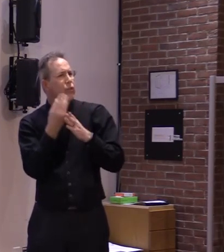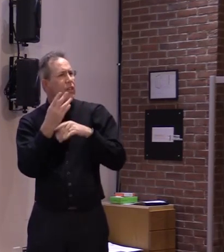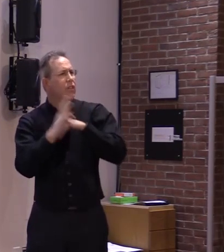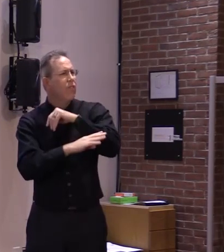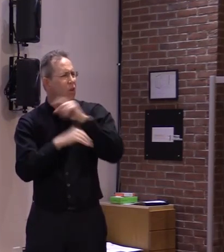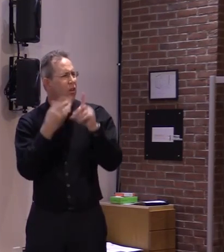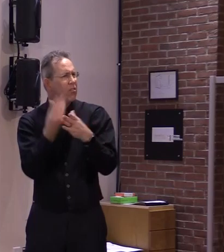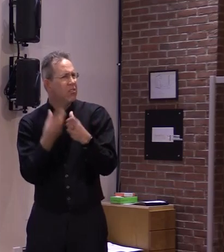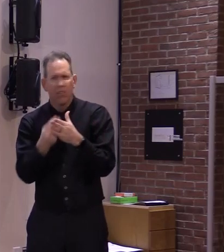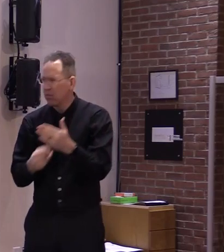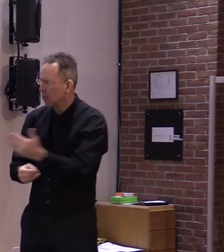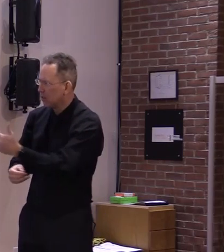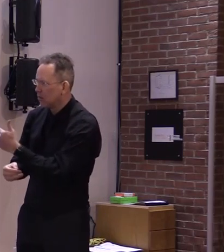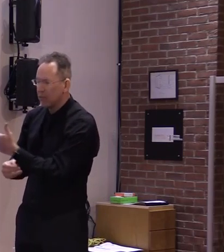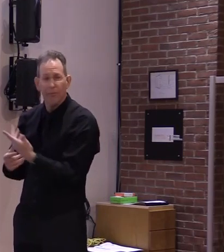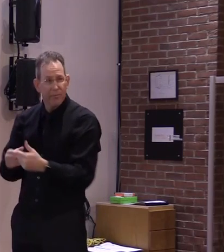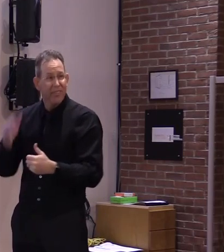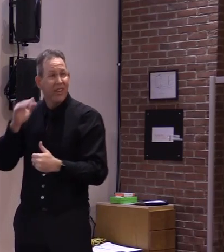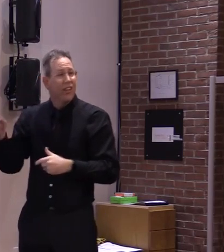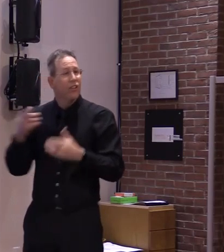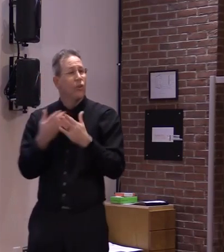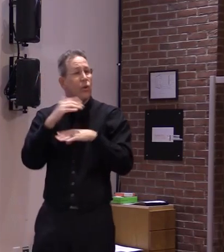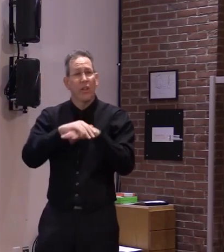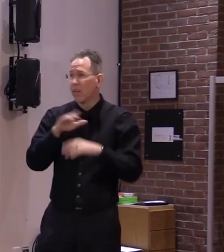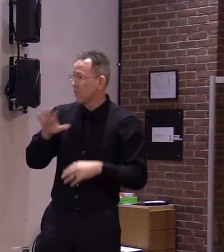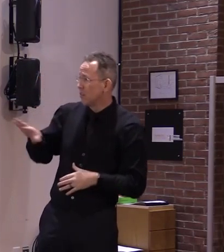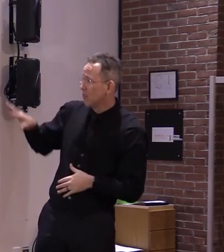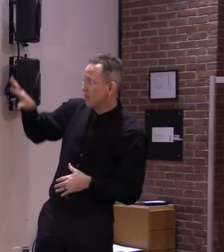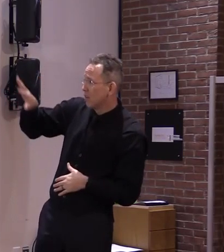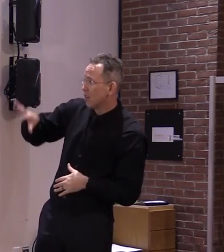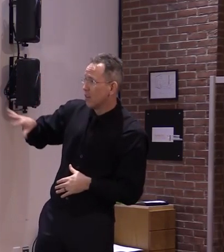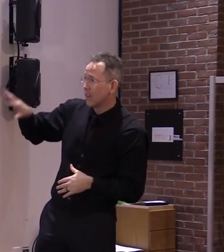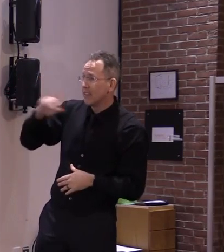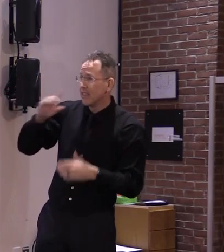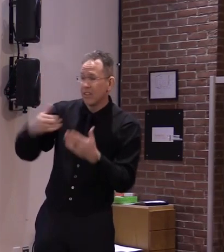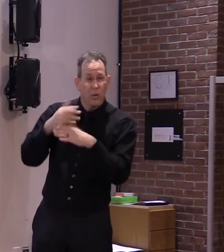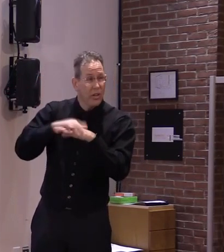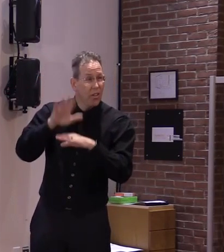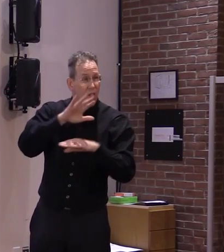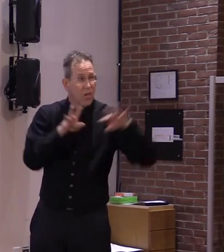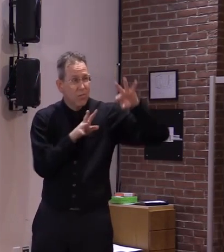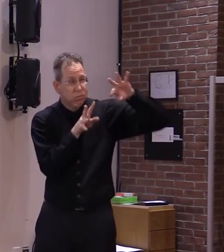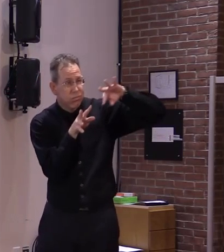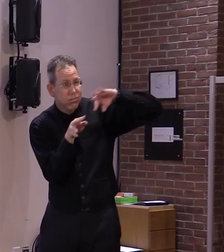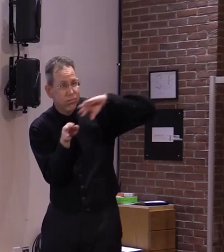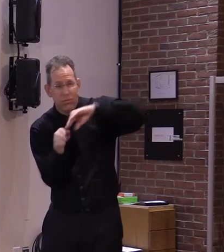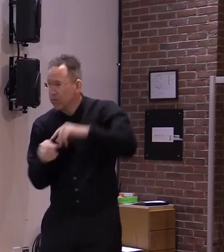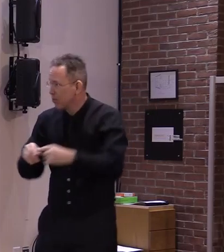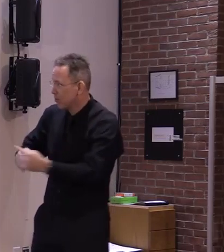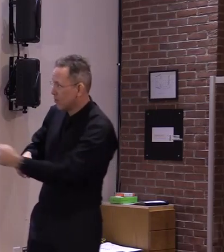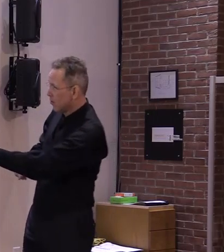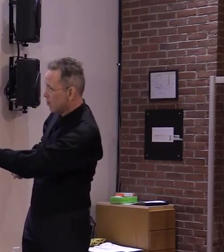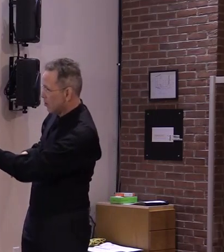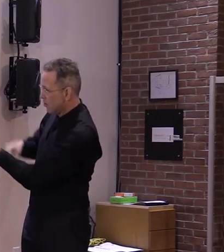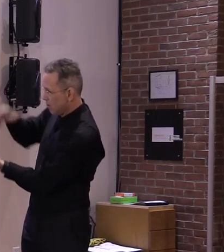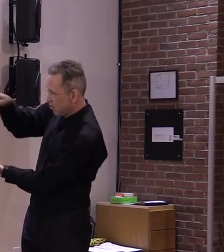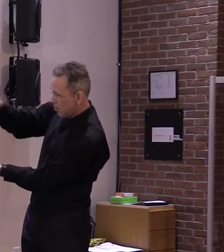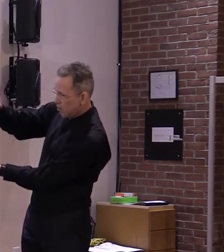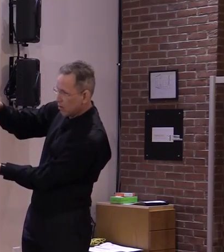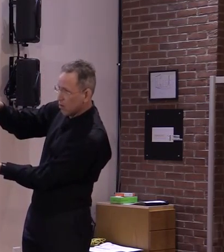Vermont. Additionally, when compared to the rest of the Northeast on a per capita basis, you can see that we are both